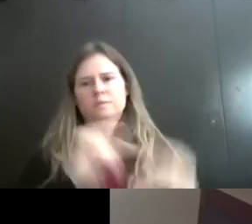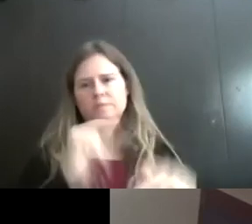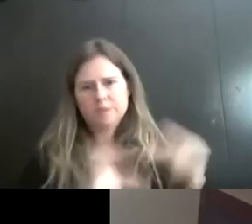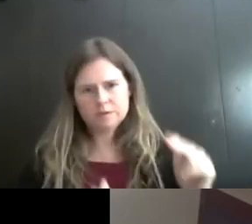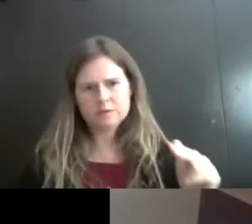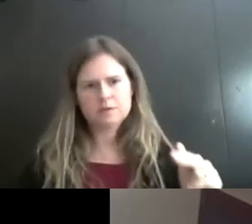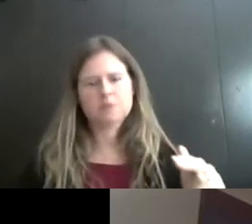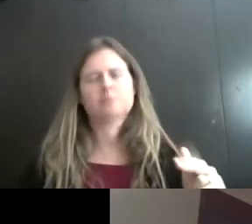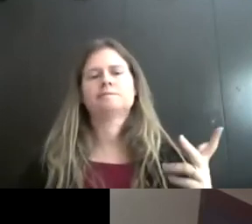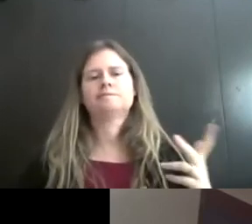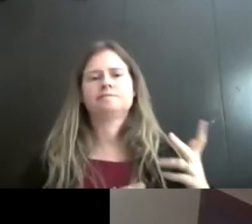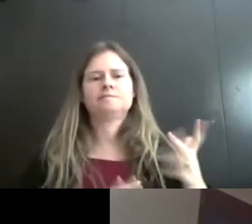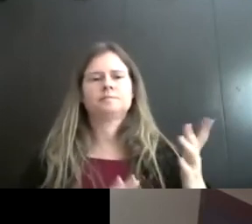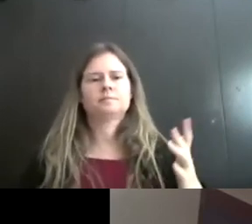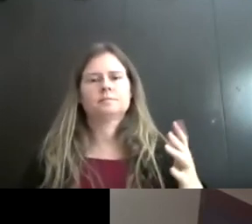that.